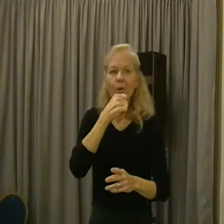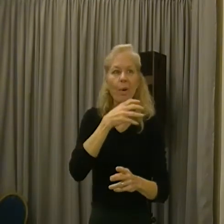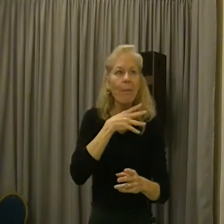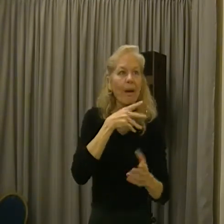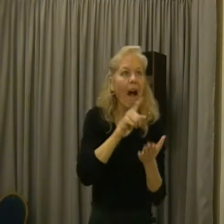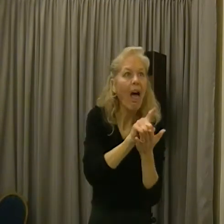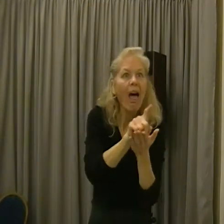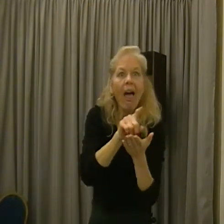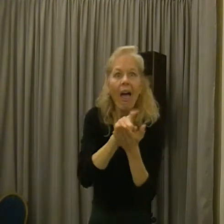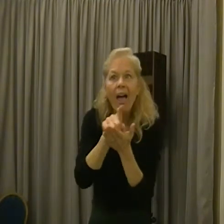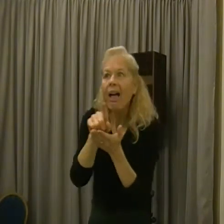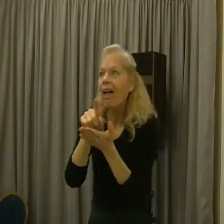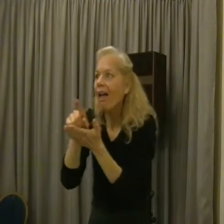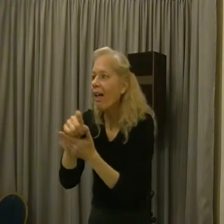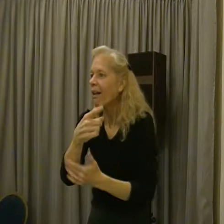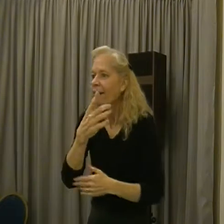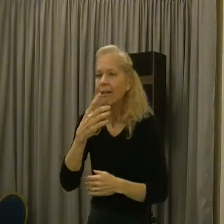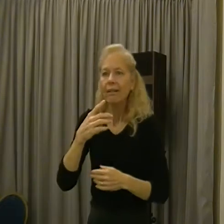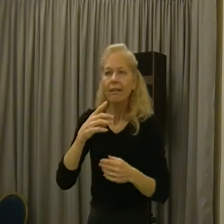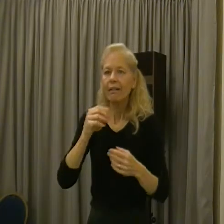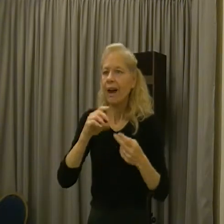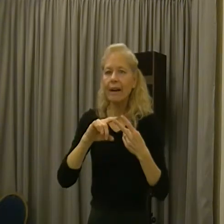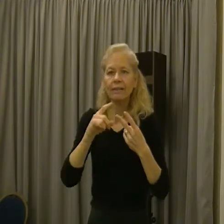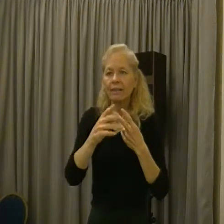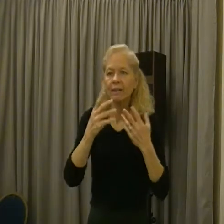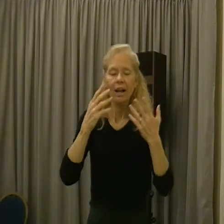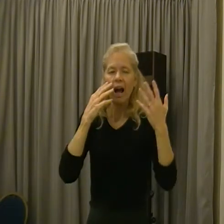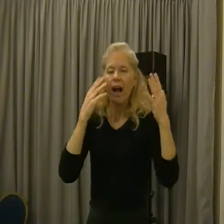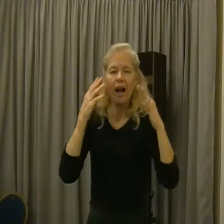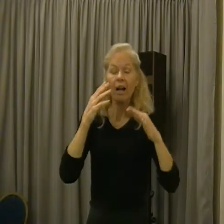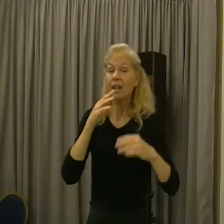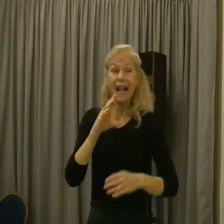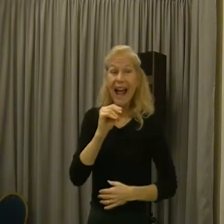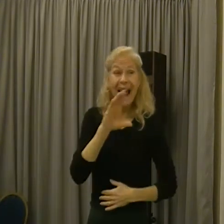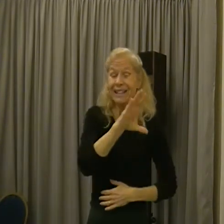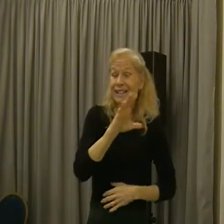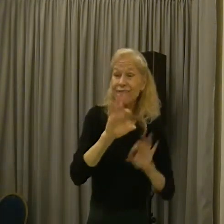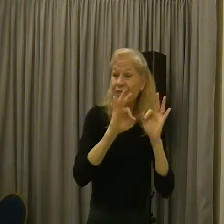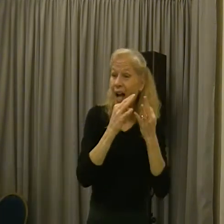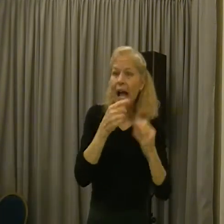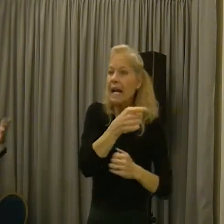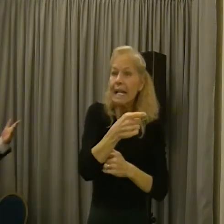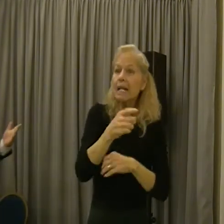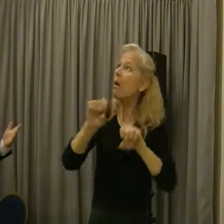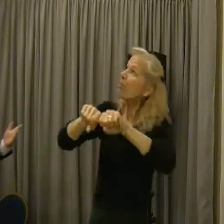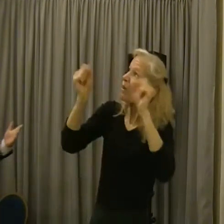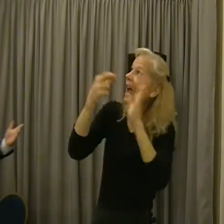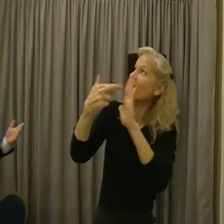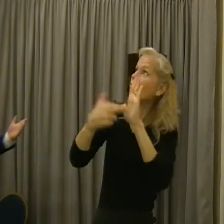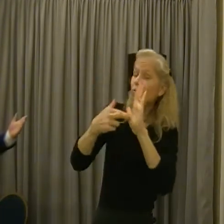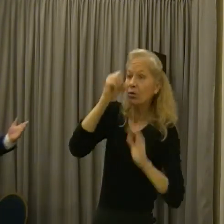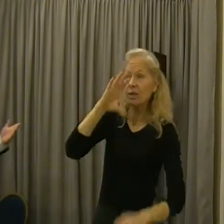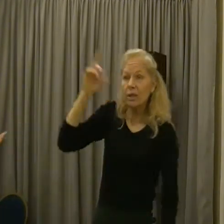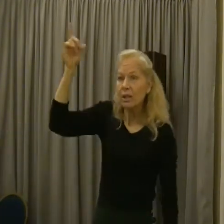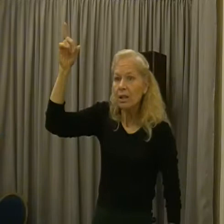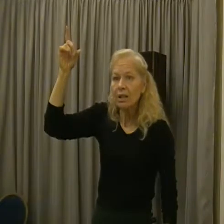Philistines, the enemies came up, and his own family in Judah, in Israel, says, "What are you doing? Don't you the Philistines reign over